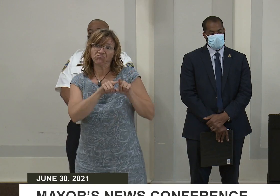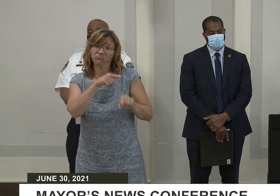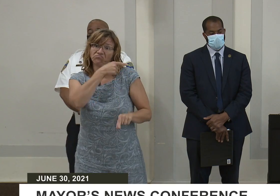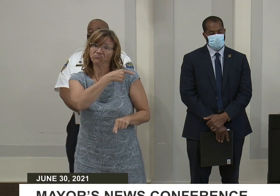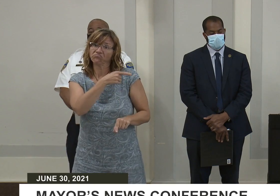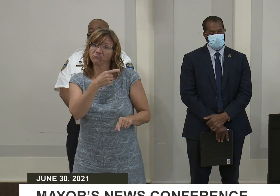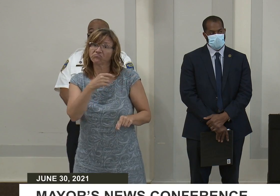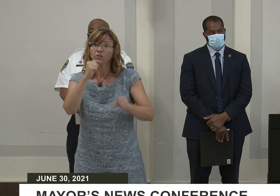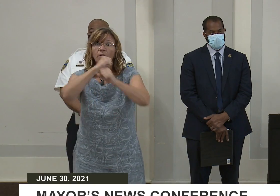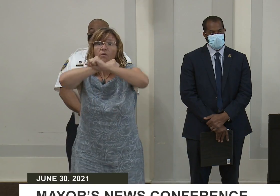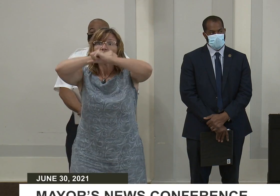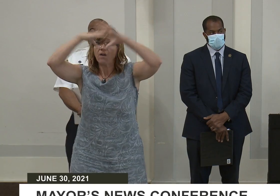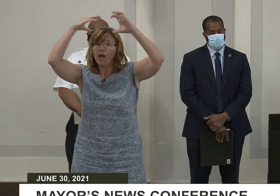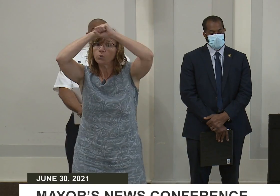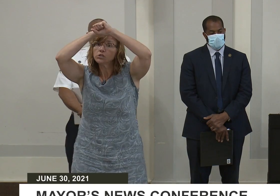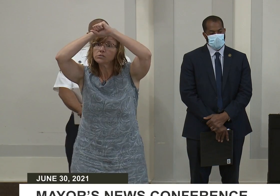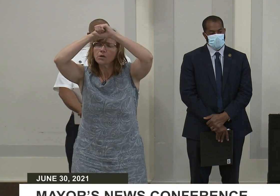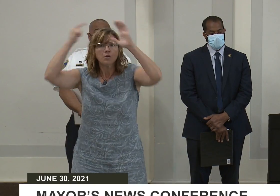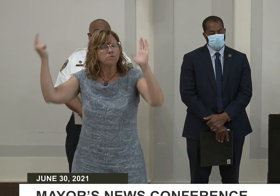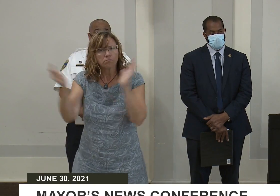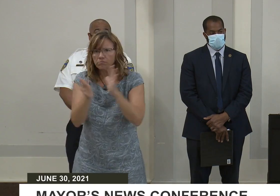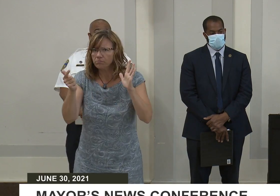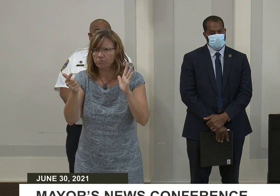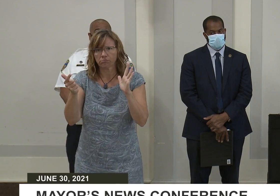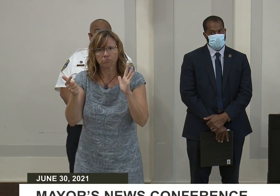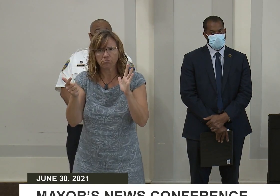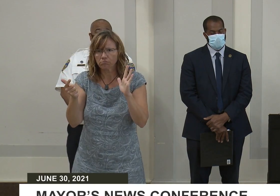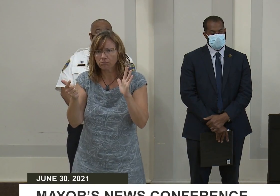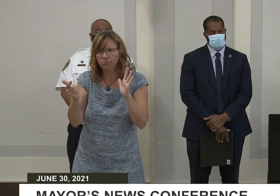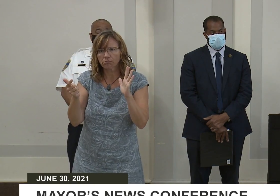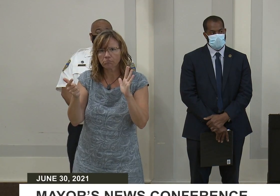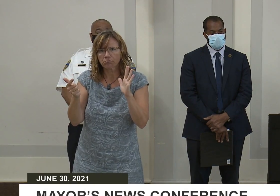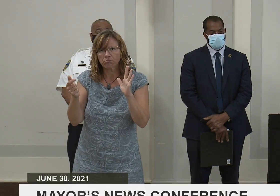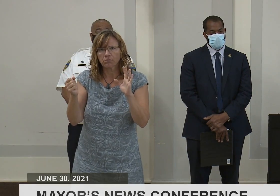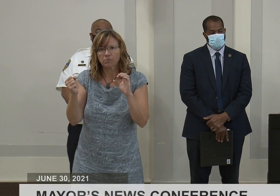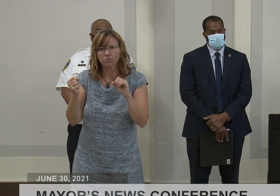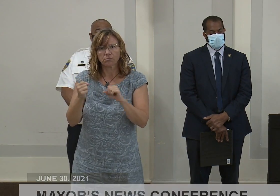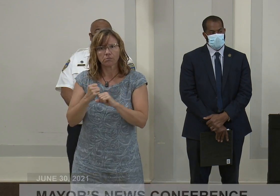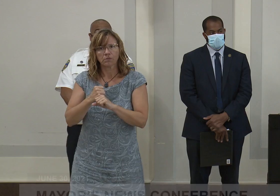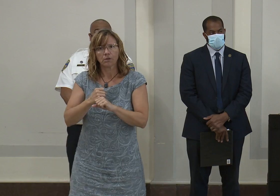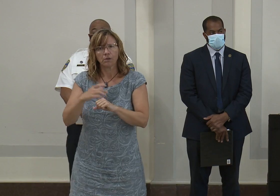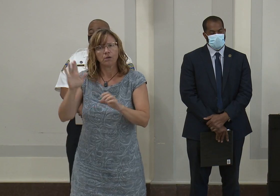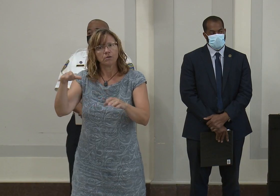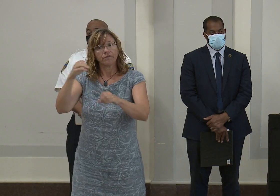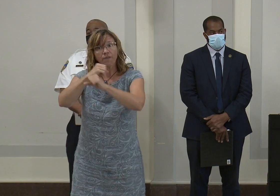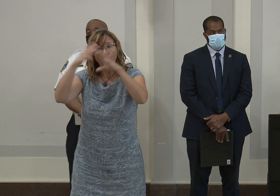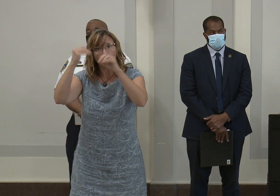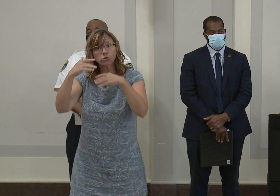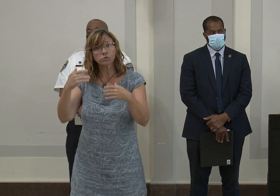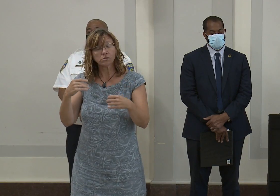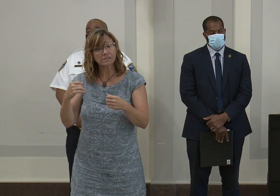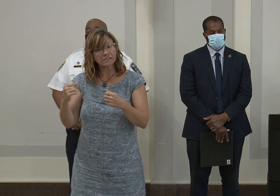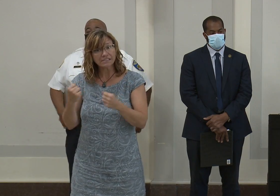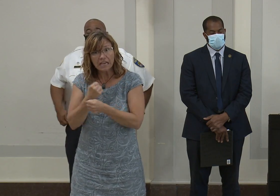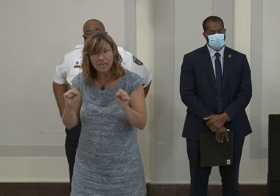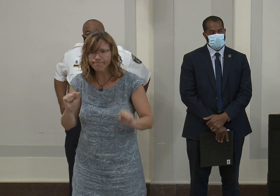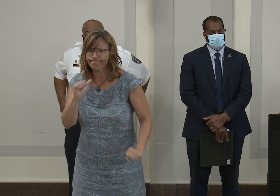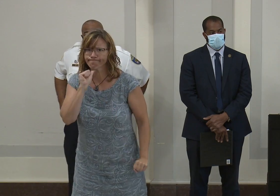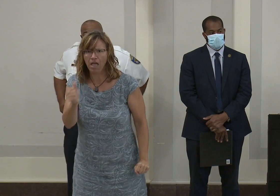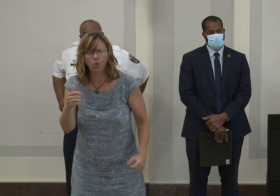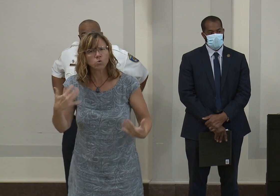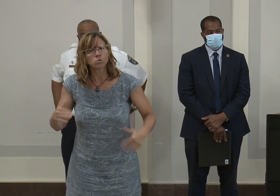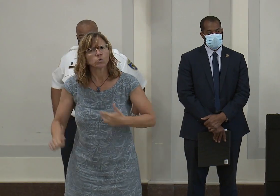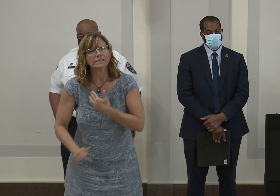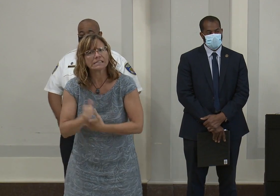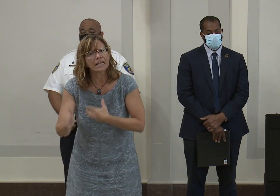want everyone to remember that they also are very dangerous. Over the past several years, fireworks have caused life-changing